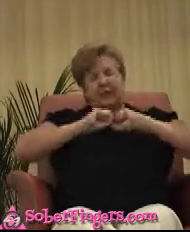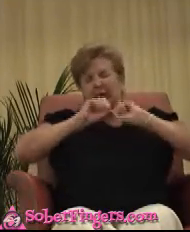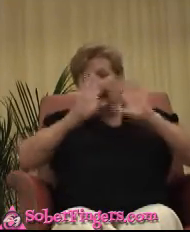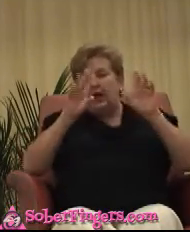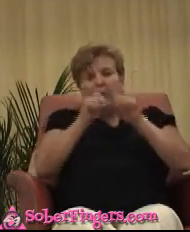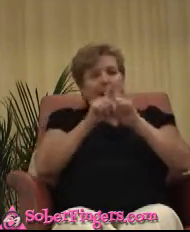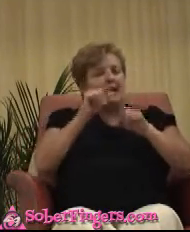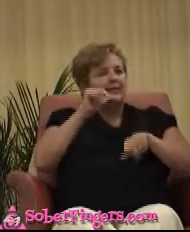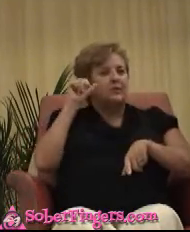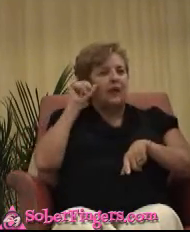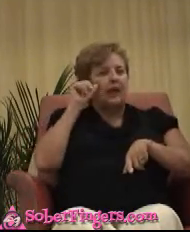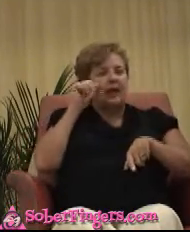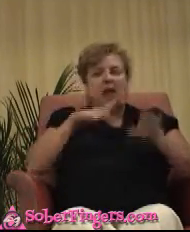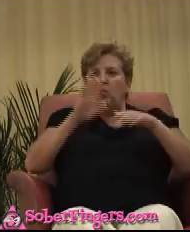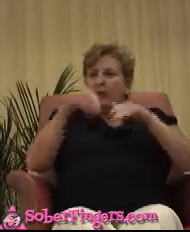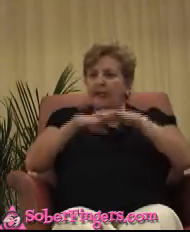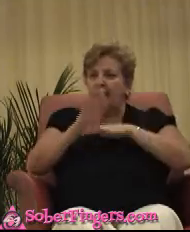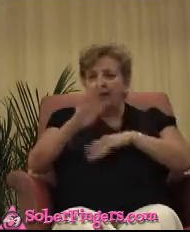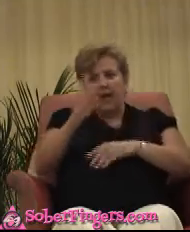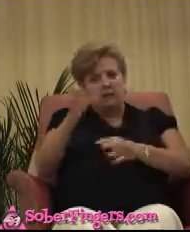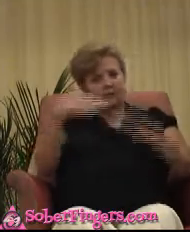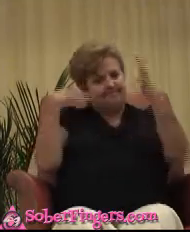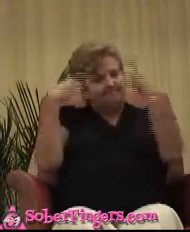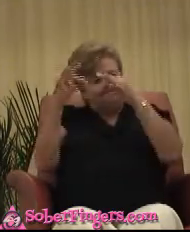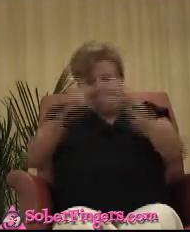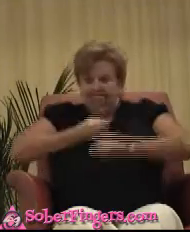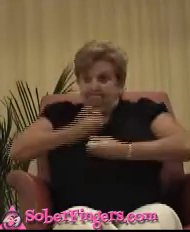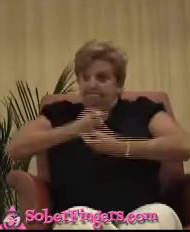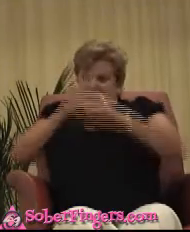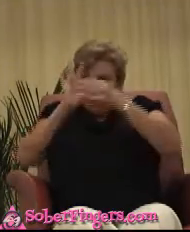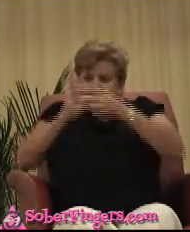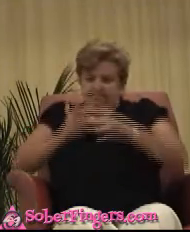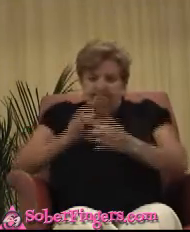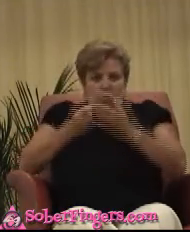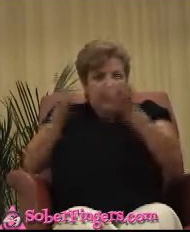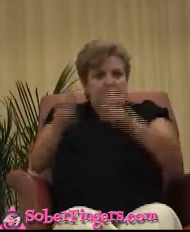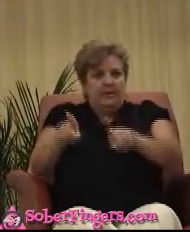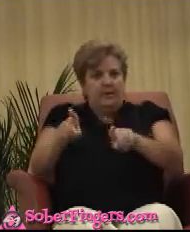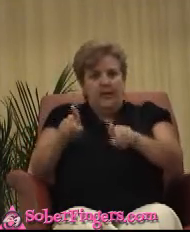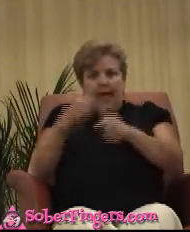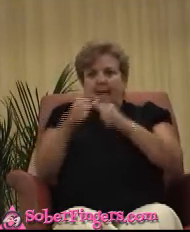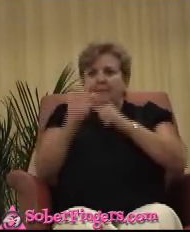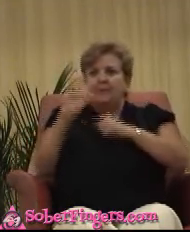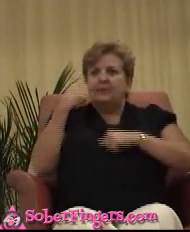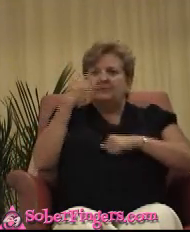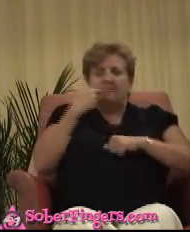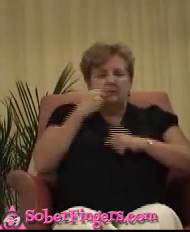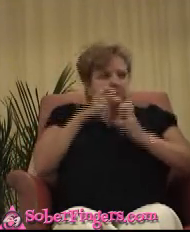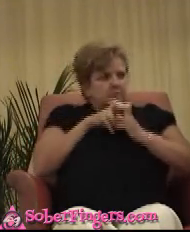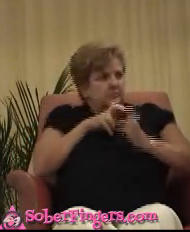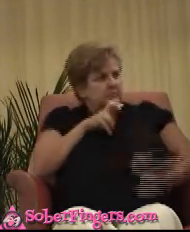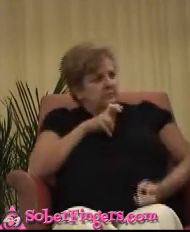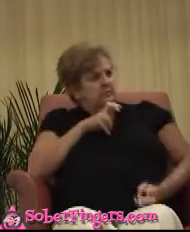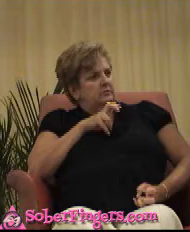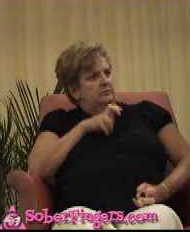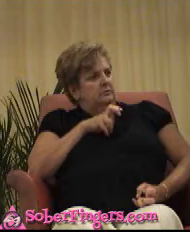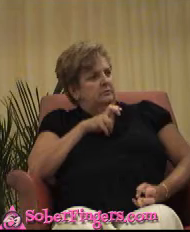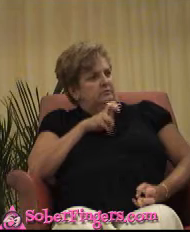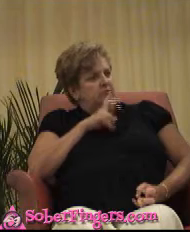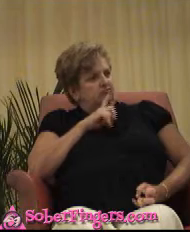what had happened. And I remember this look of complete shock and horror on his face, just surprise. And he said, my